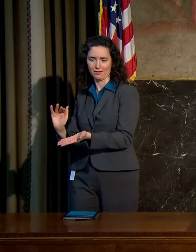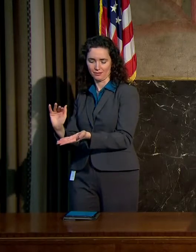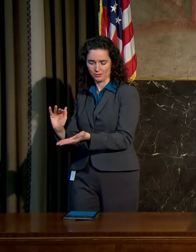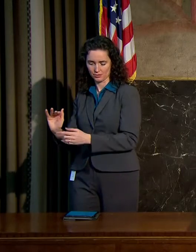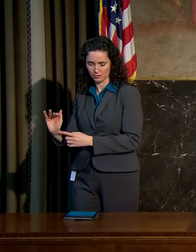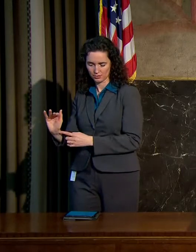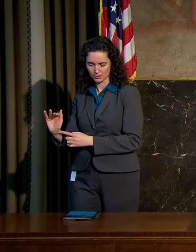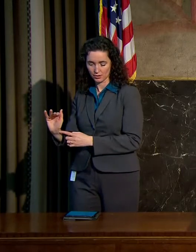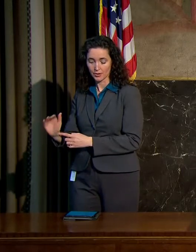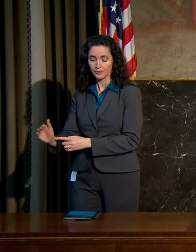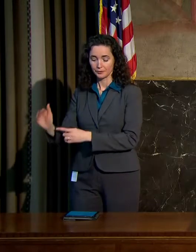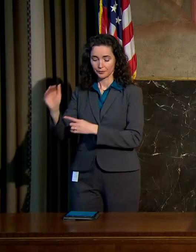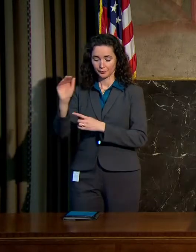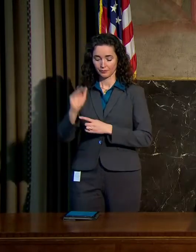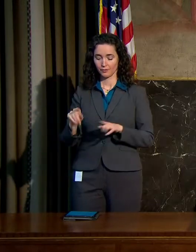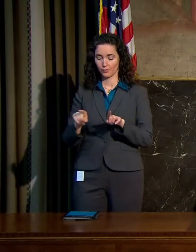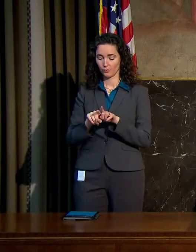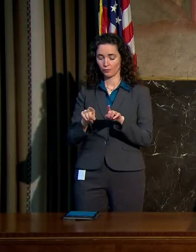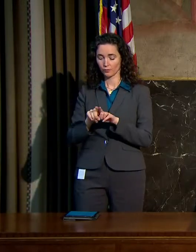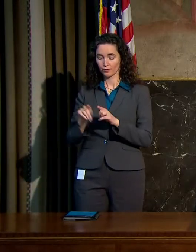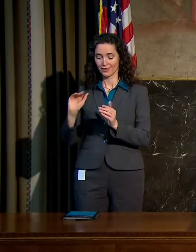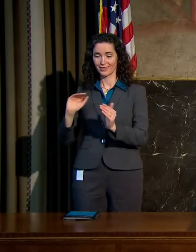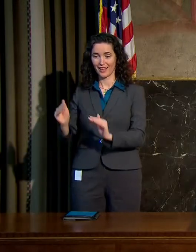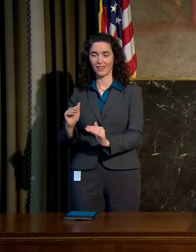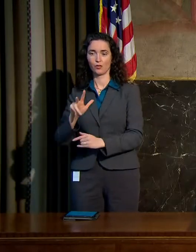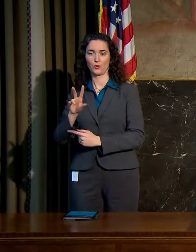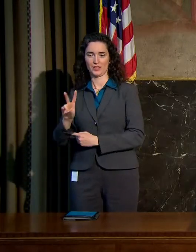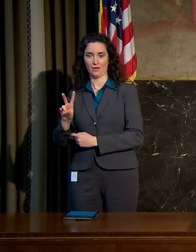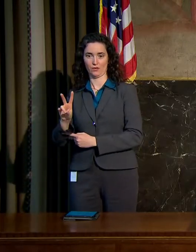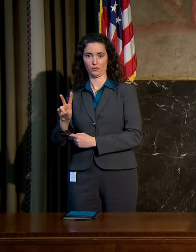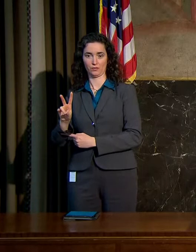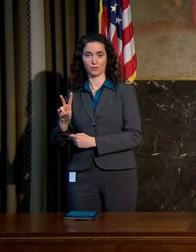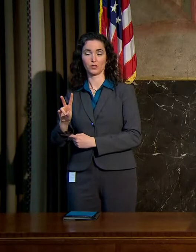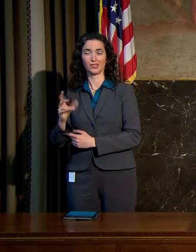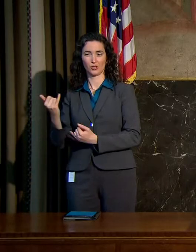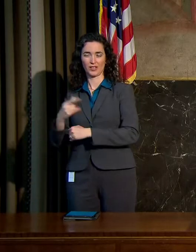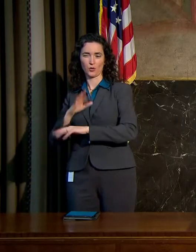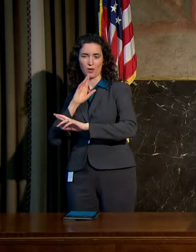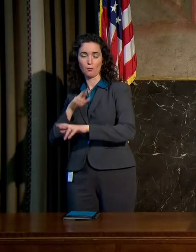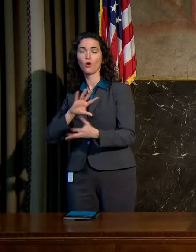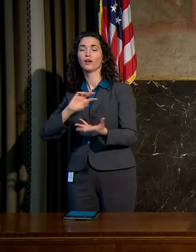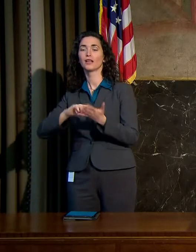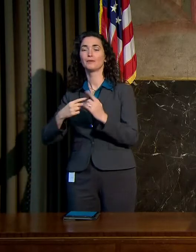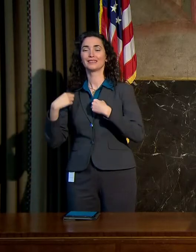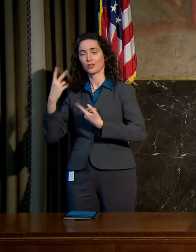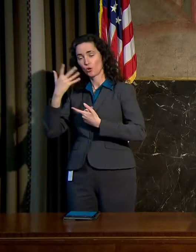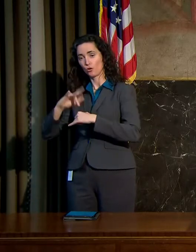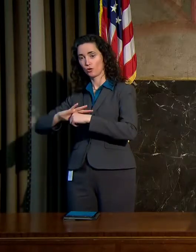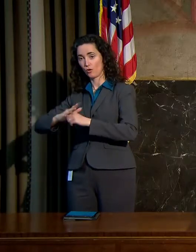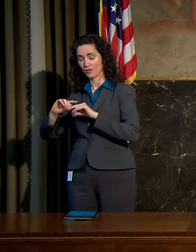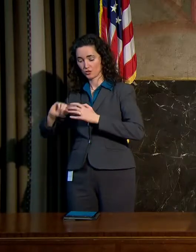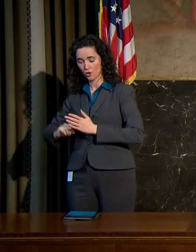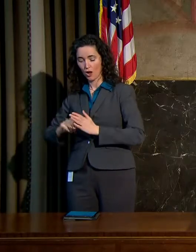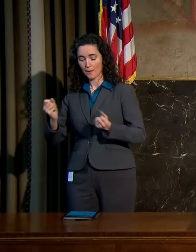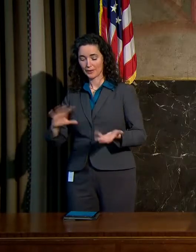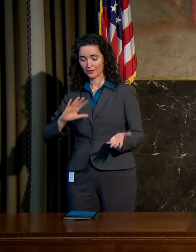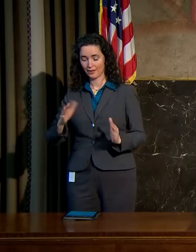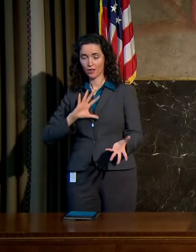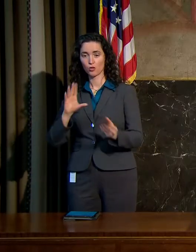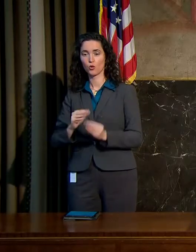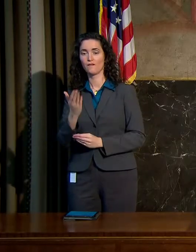now at 15,283 since the start of the pandemic. Later this afternoon, Dr. Cantor and